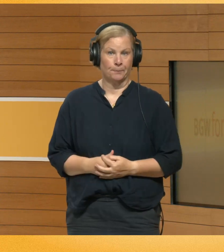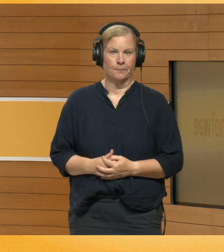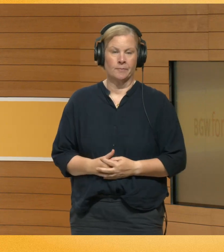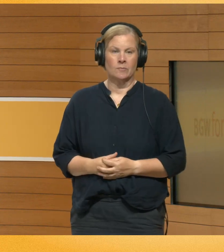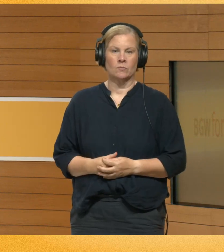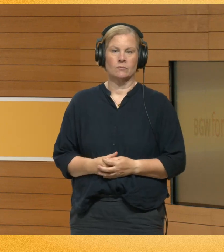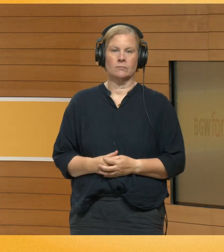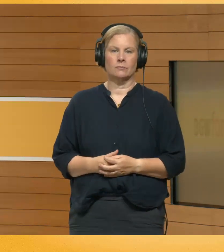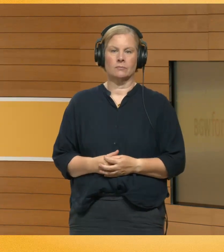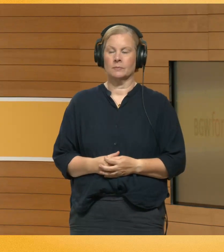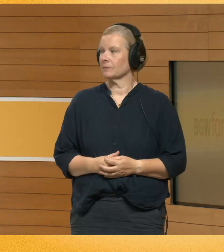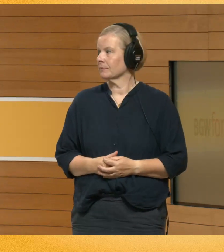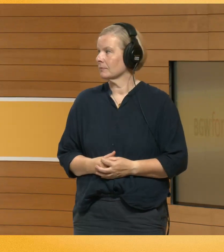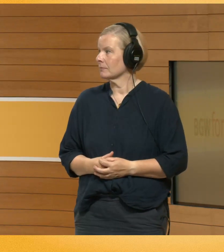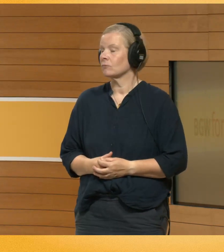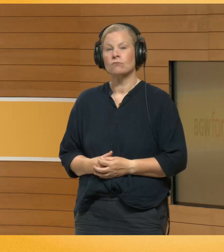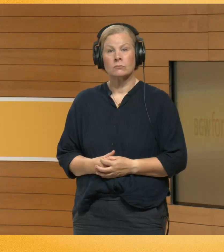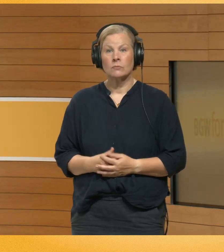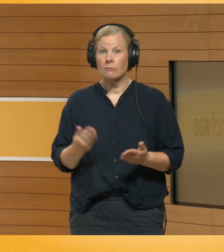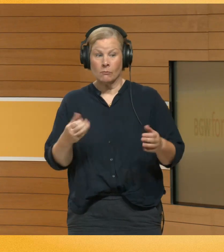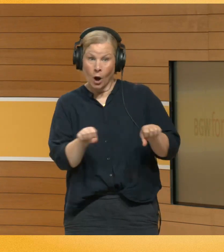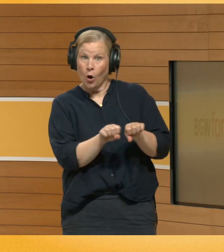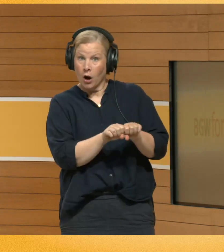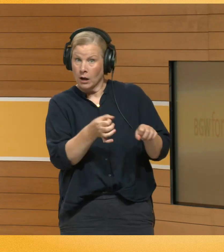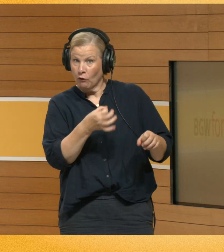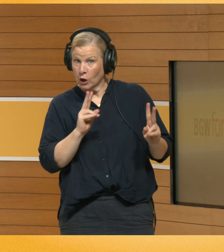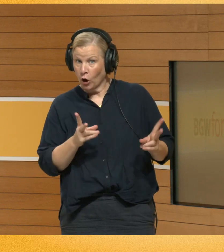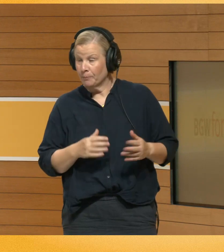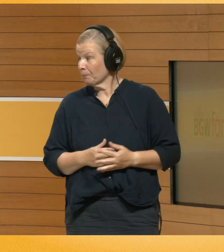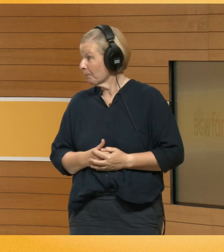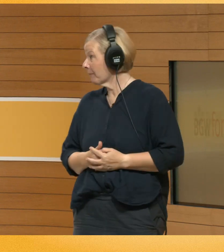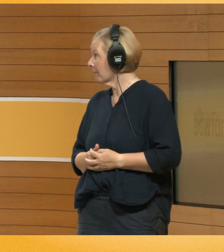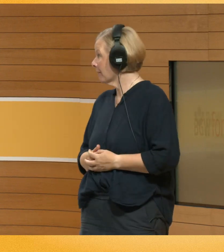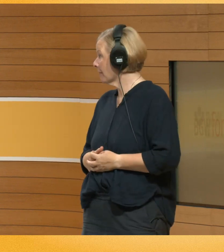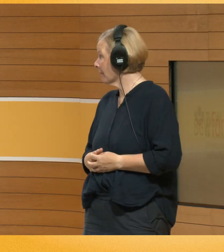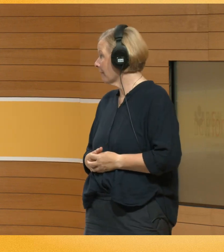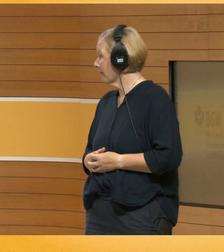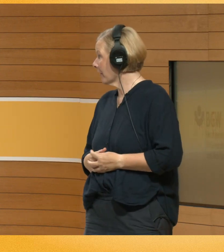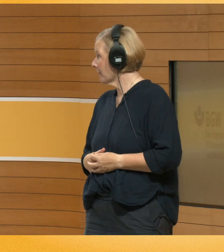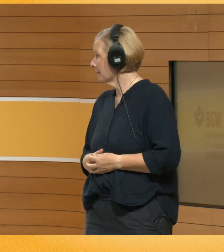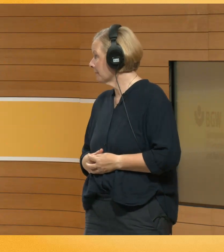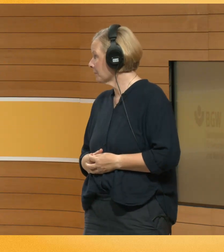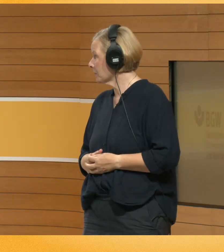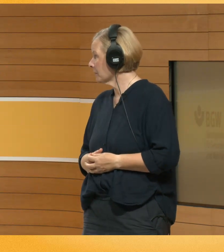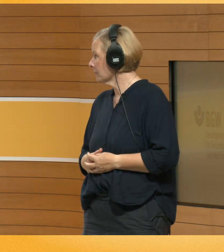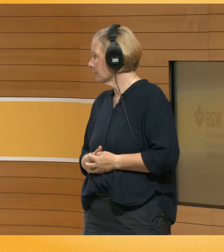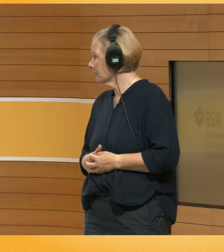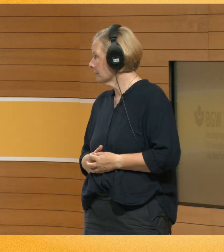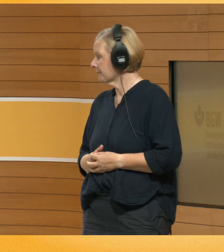Okay, great, thank you. Maybe one quick one from the online participation. Do we have anything regarding Gareth's